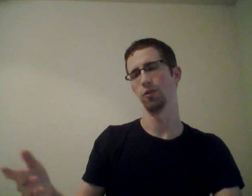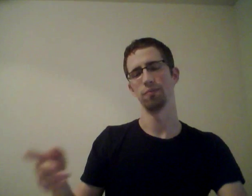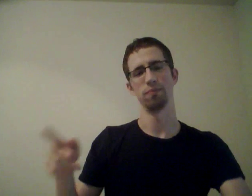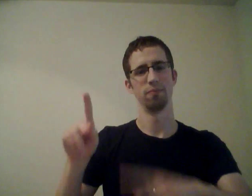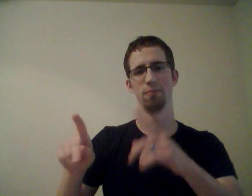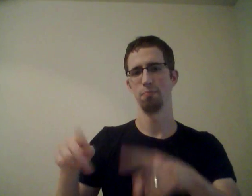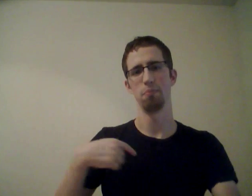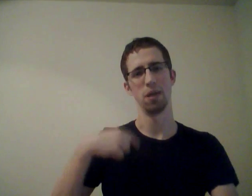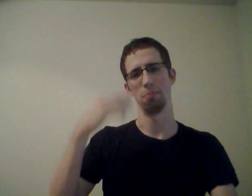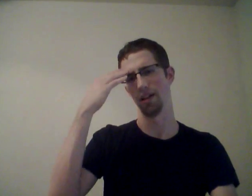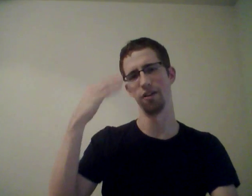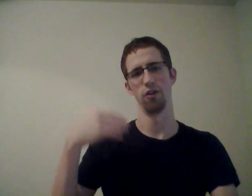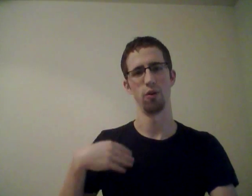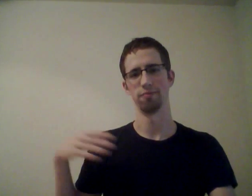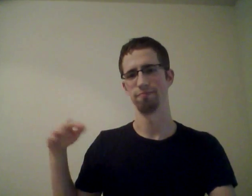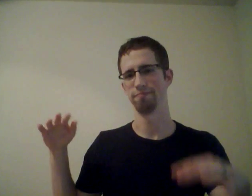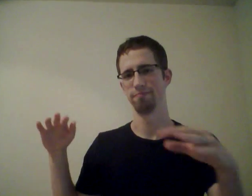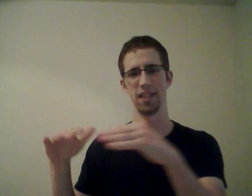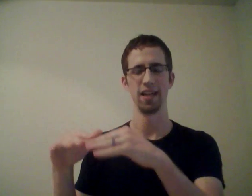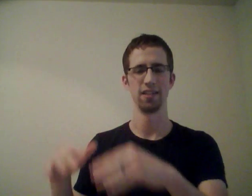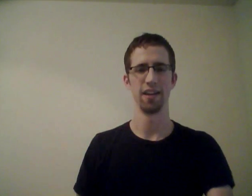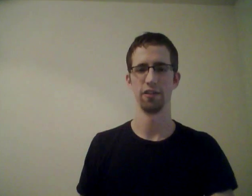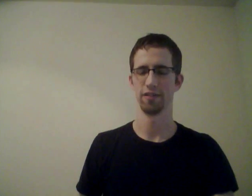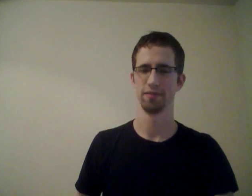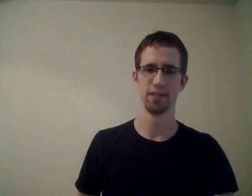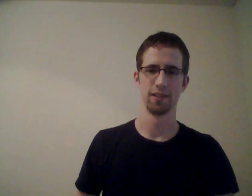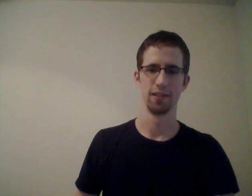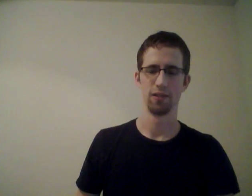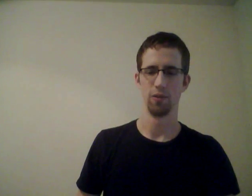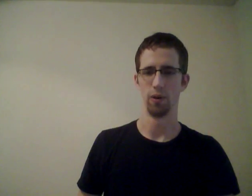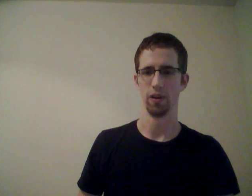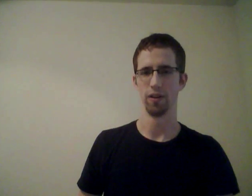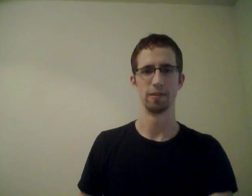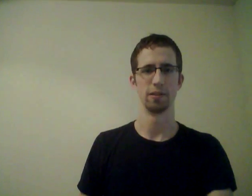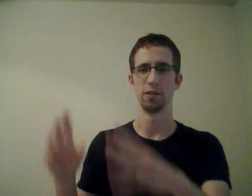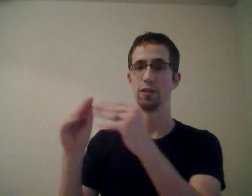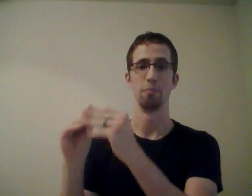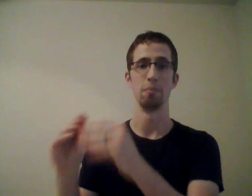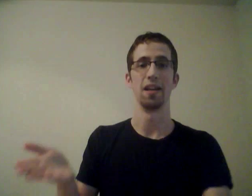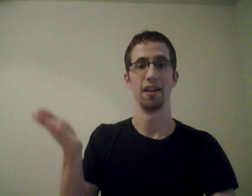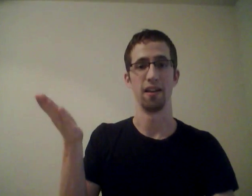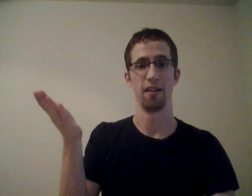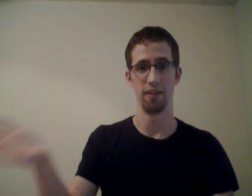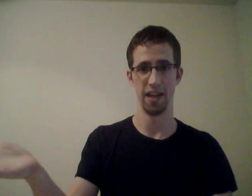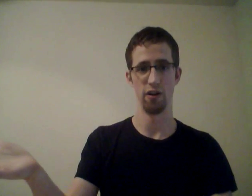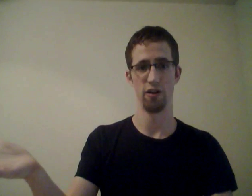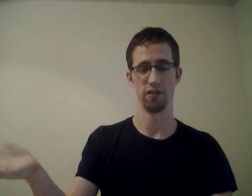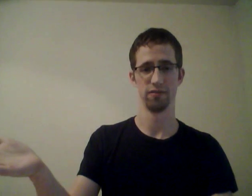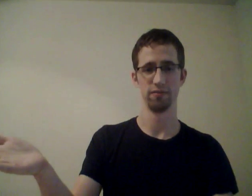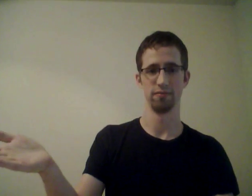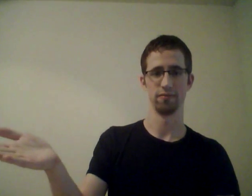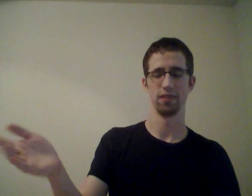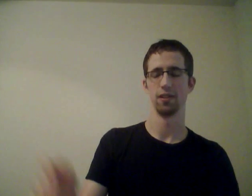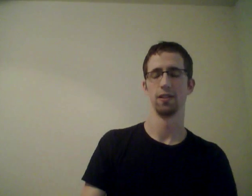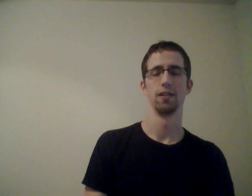know, people I know are getting together, or there's a meeting there.